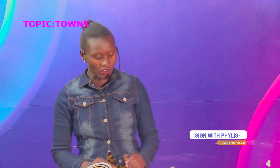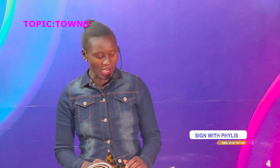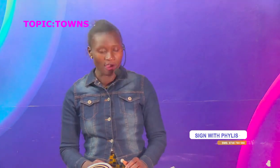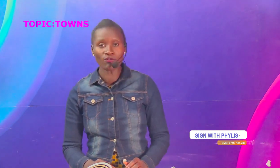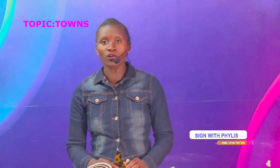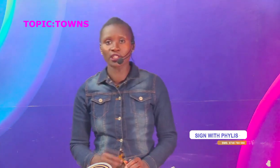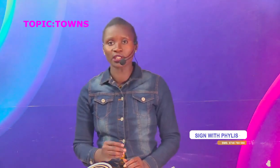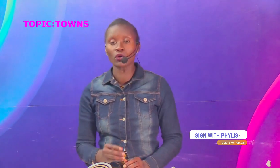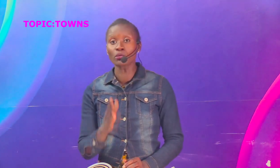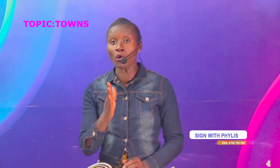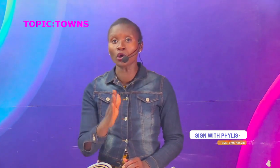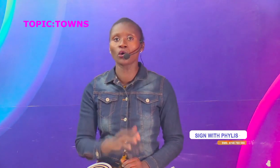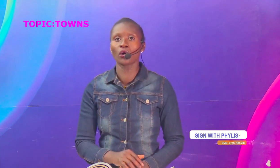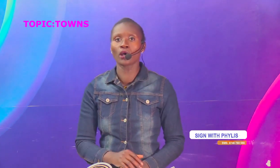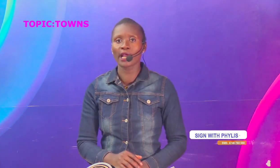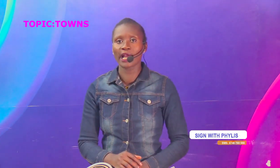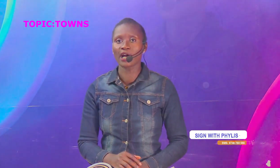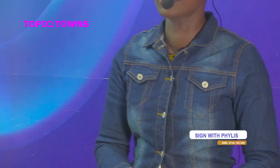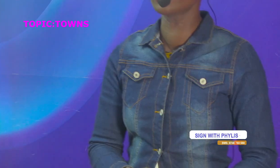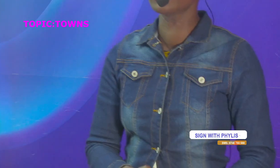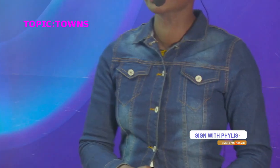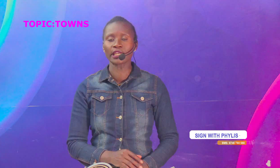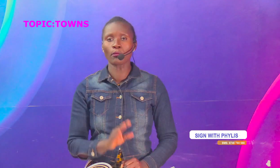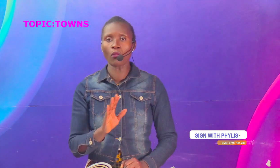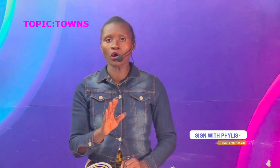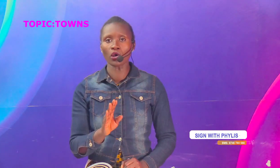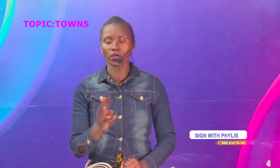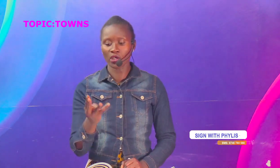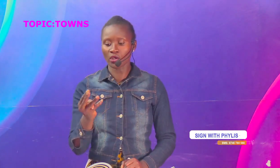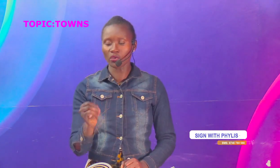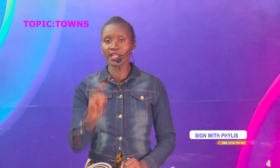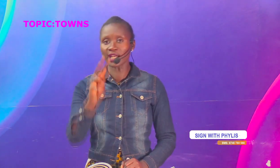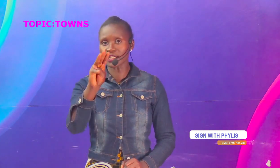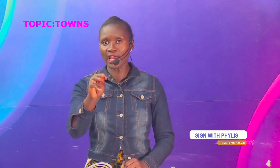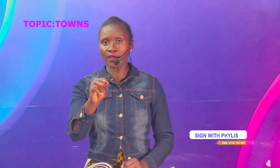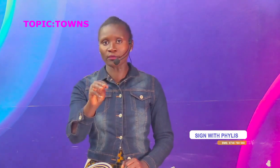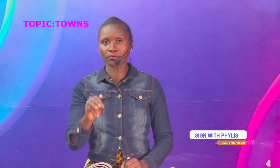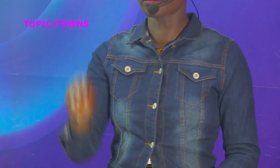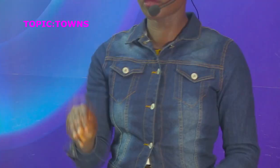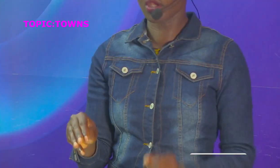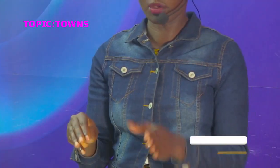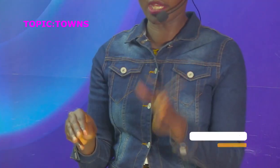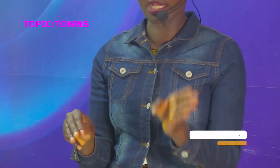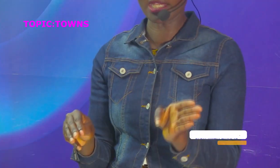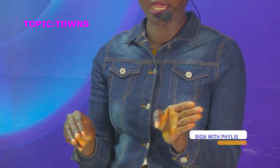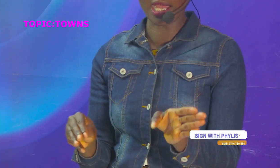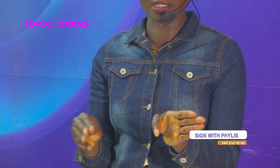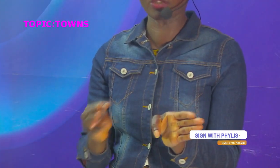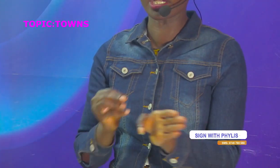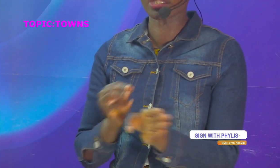then also have the town Molo. How do we sign Molo? Using letter M, on the other hand, you're just making like